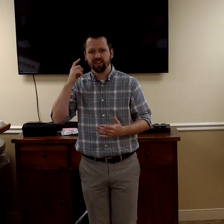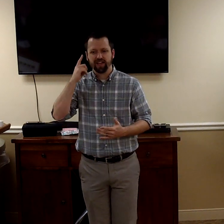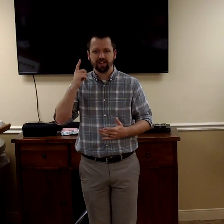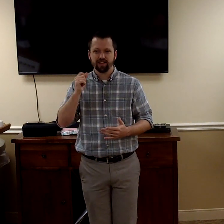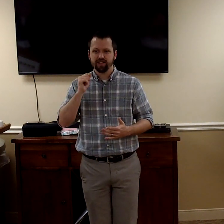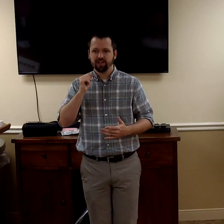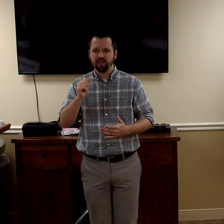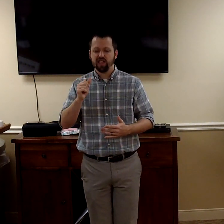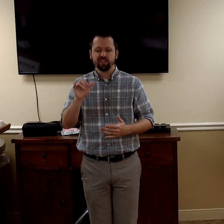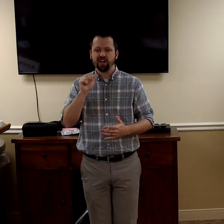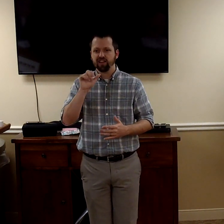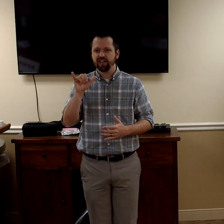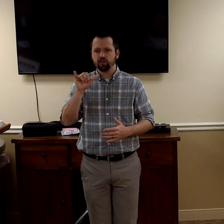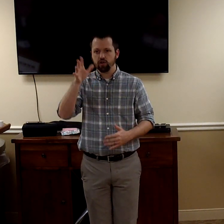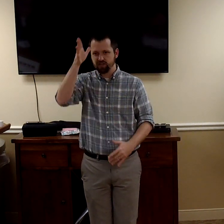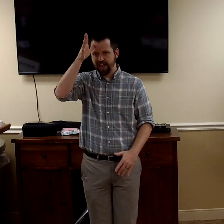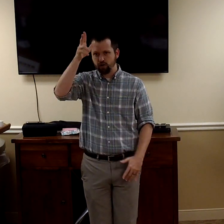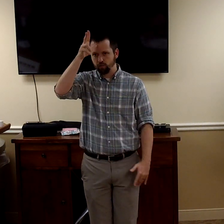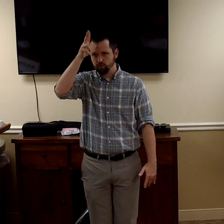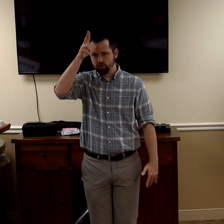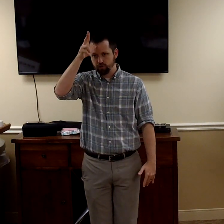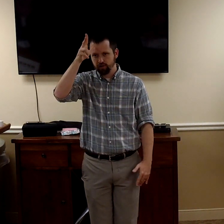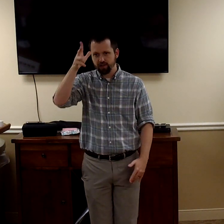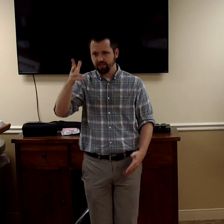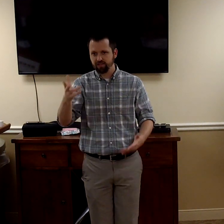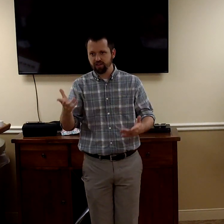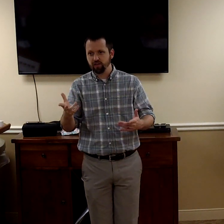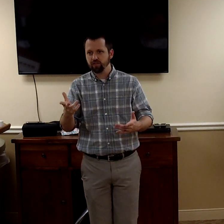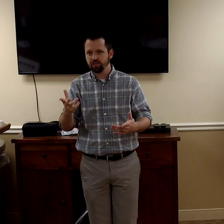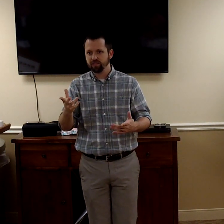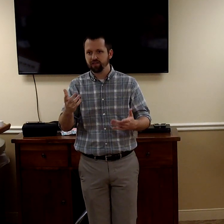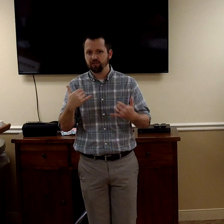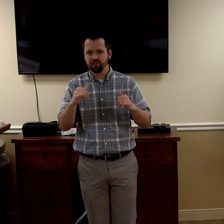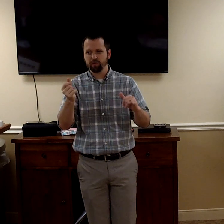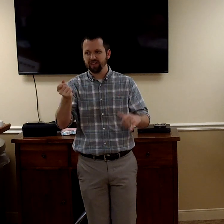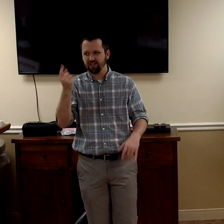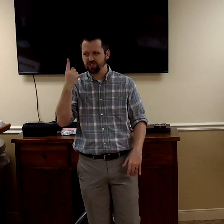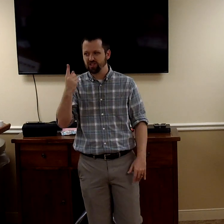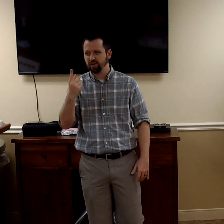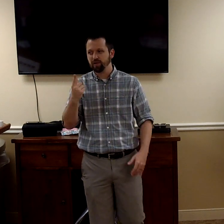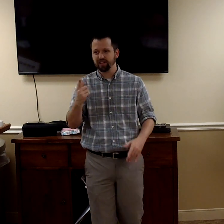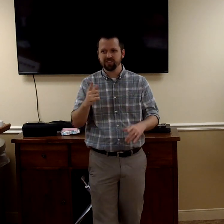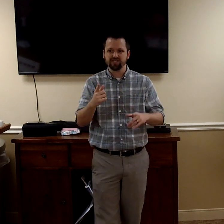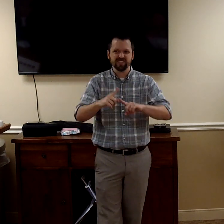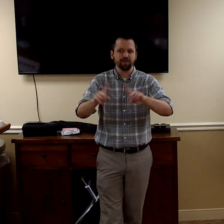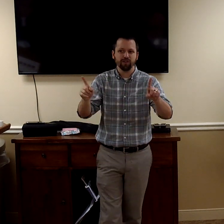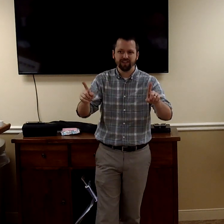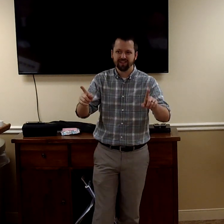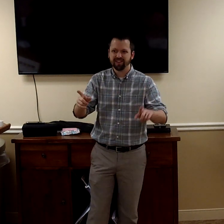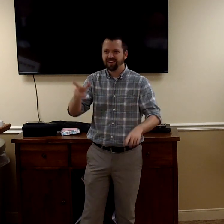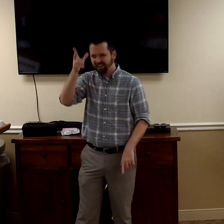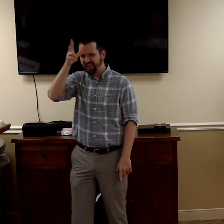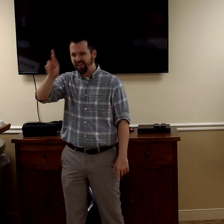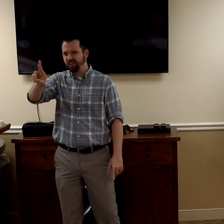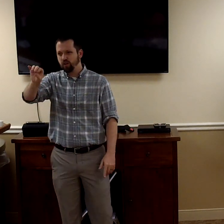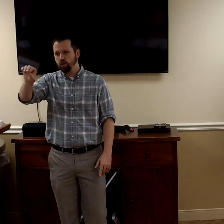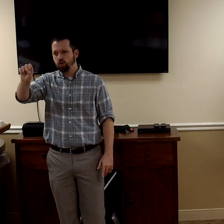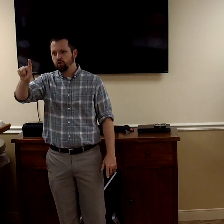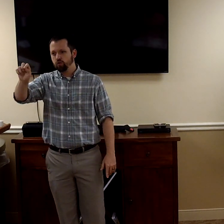like, it's not like, you know, dad or rooster. It's, you know, it'll still be understood, but it's just different. Yeah.